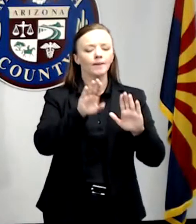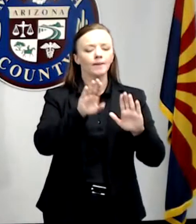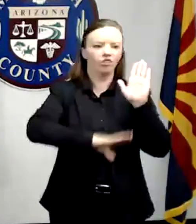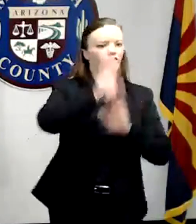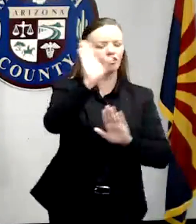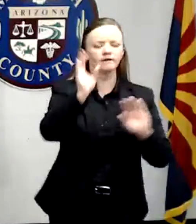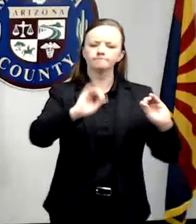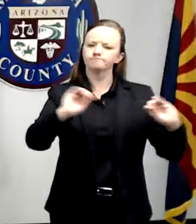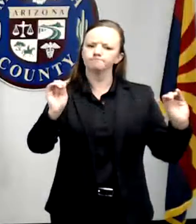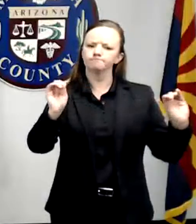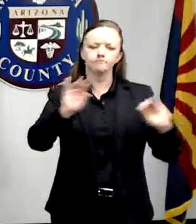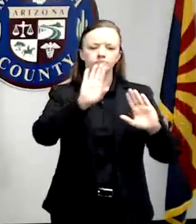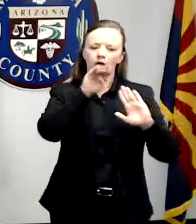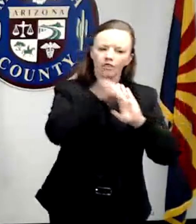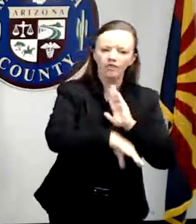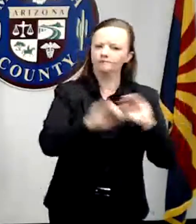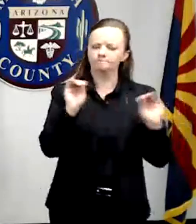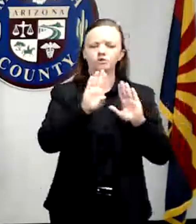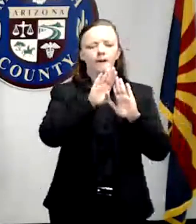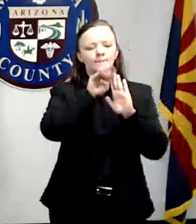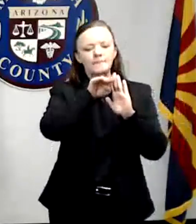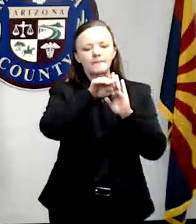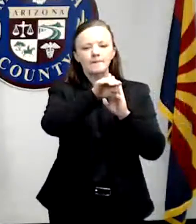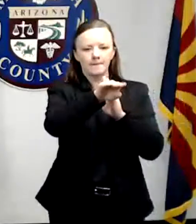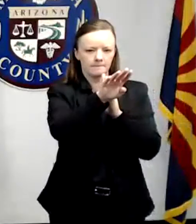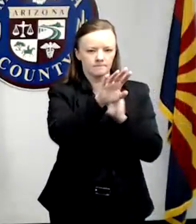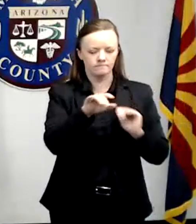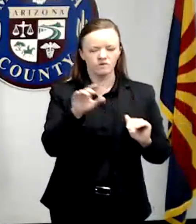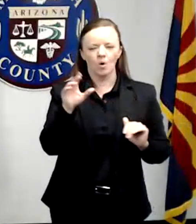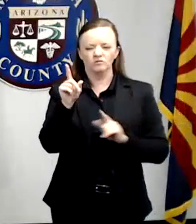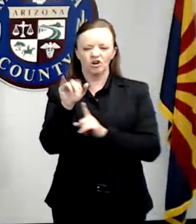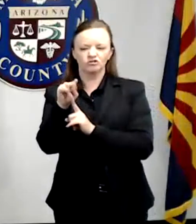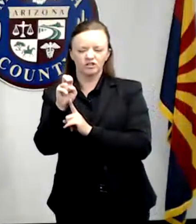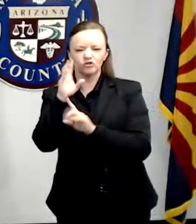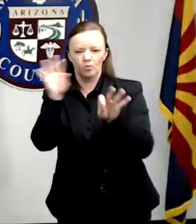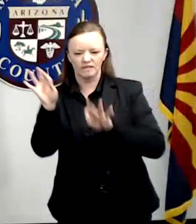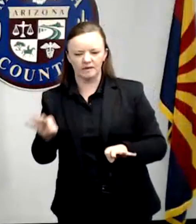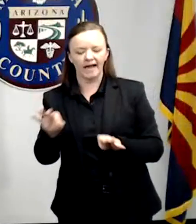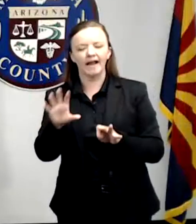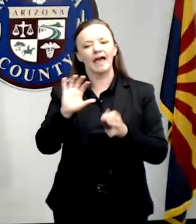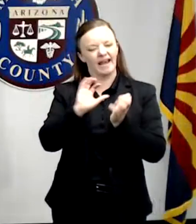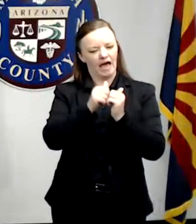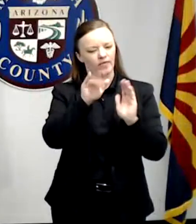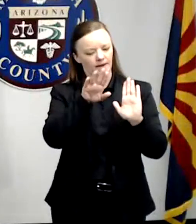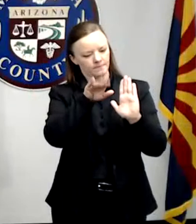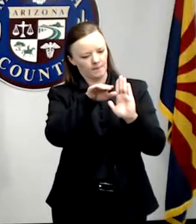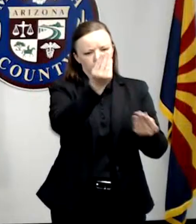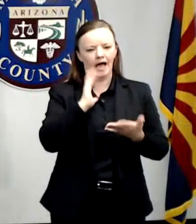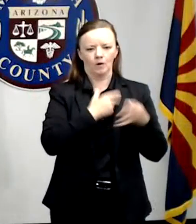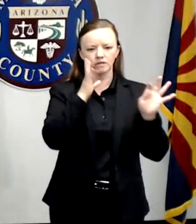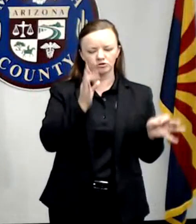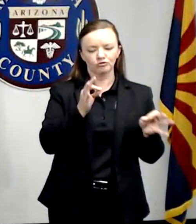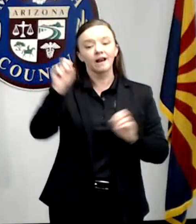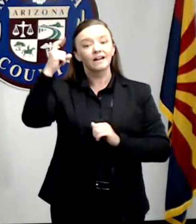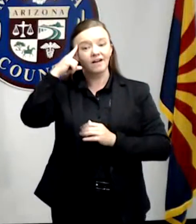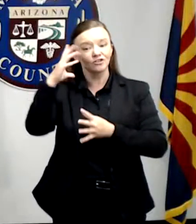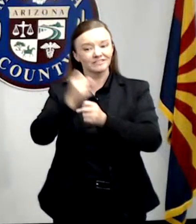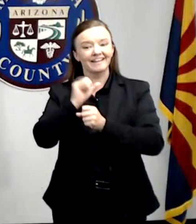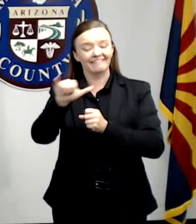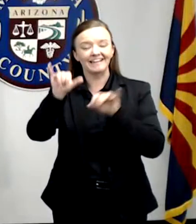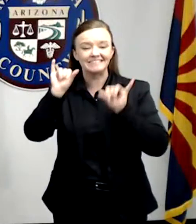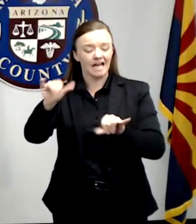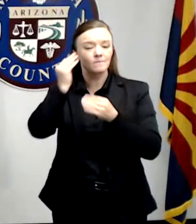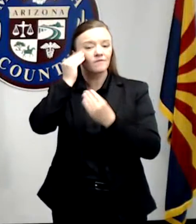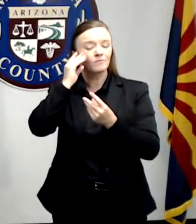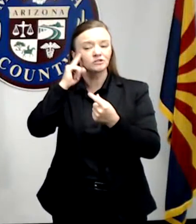plateaued way. I'll let Dr. Sonnenschein address that and then how that informs our decision. And of course, the governor is getting that same information every single